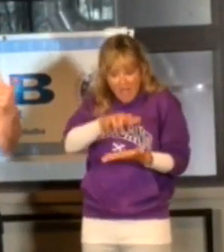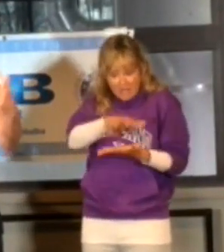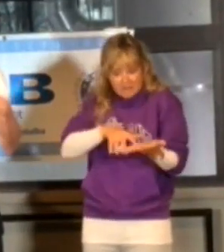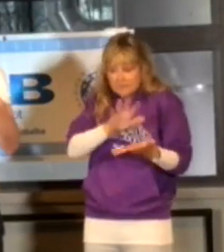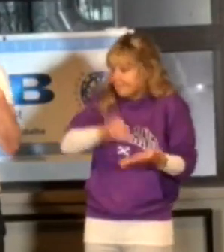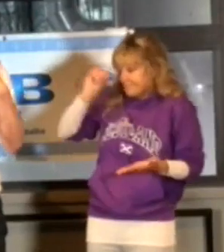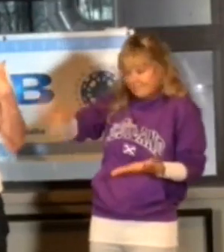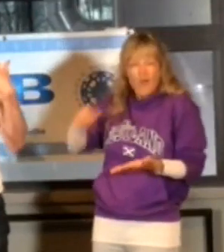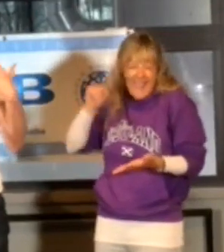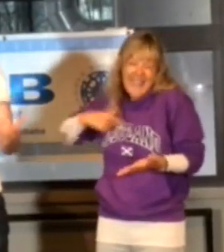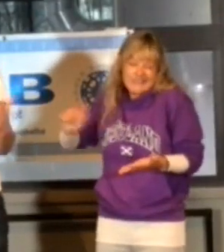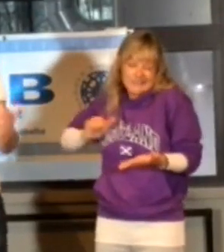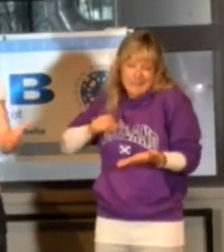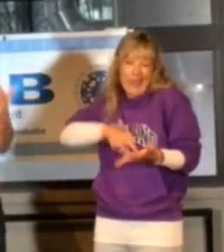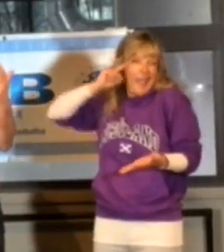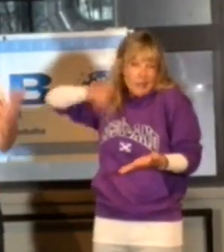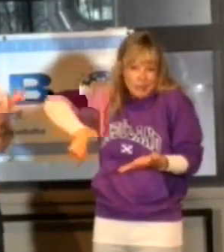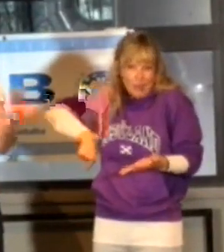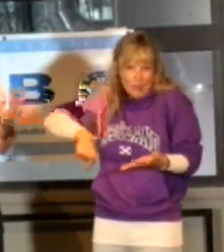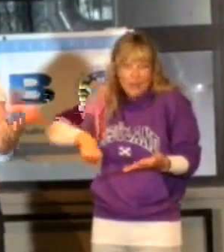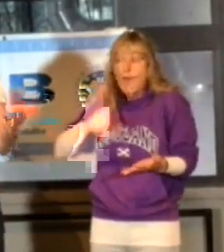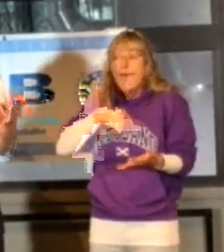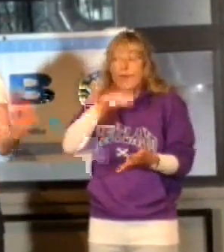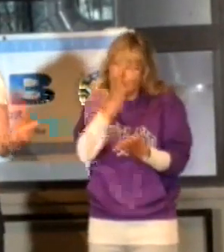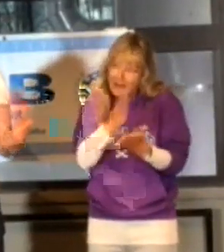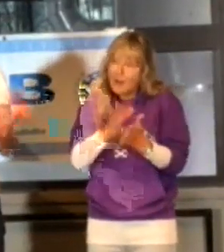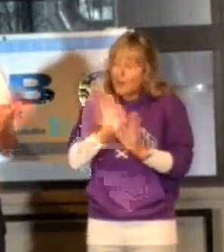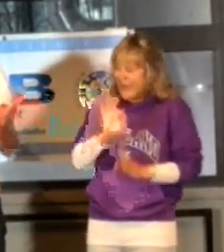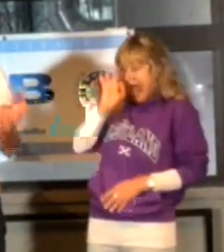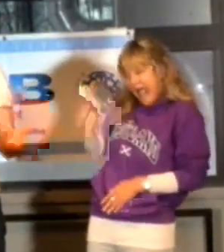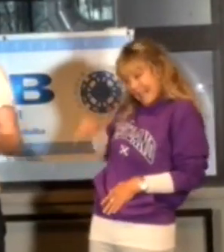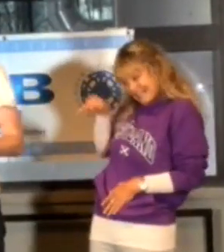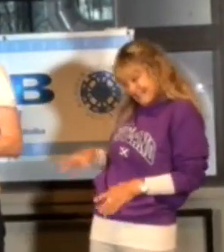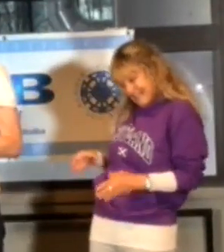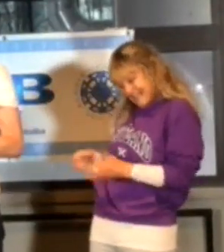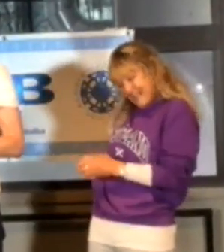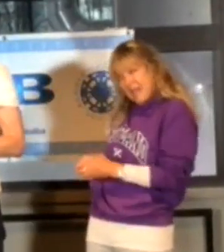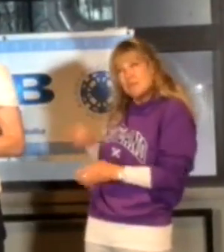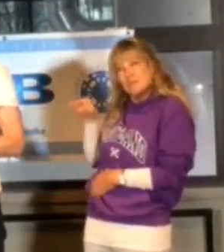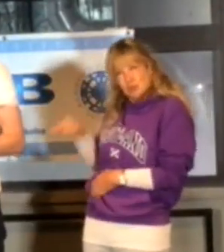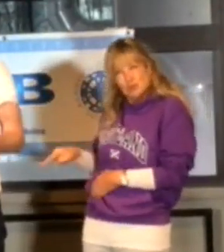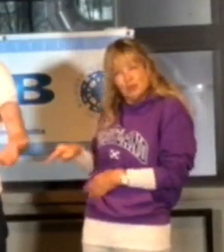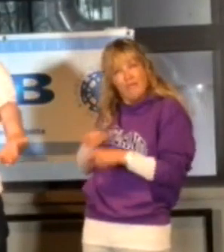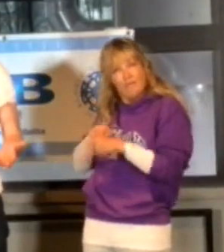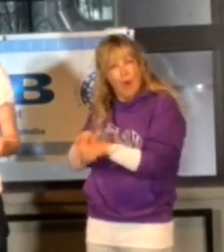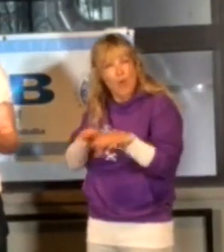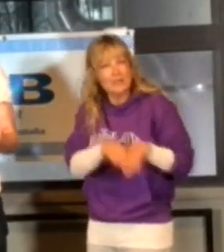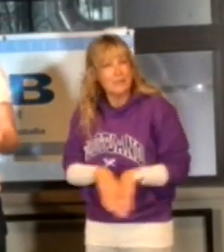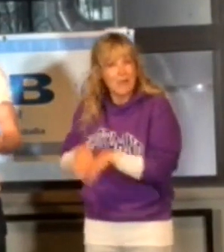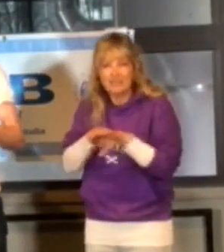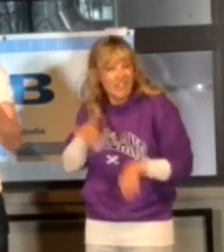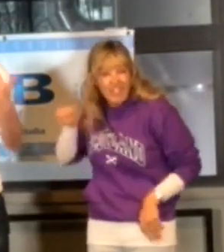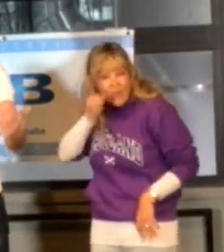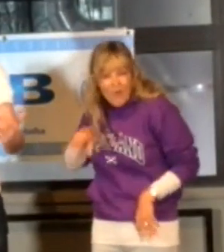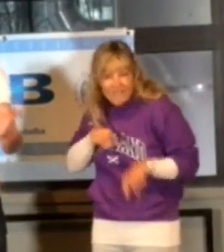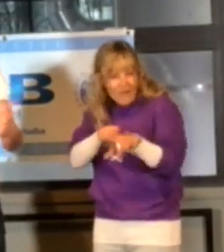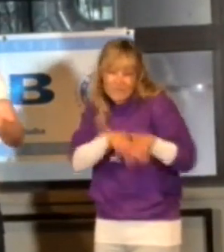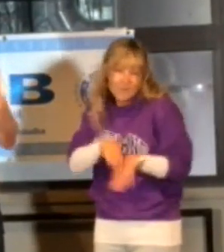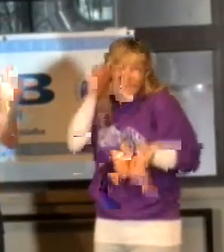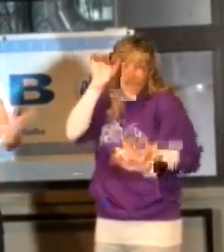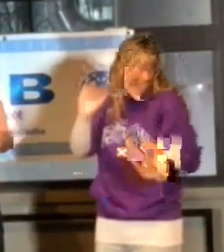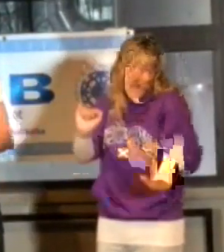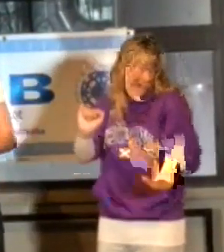ignored. We're asking a fundamentally undemocratic party to act democratically. Well, that's not going to work, is it? And we know that.